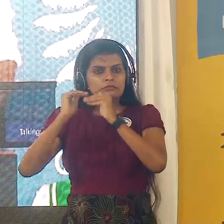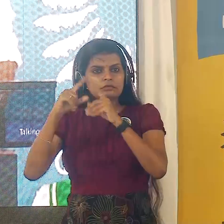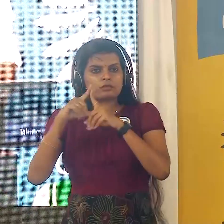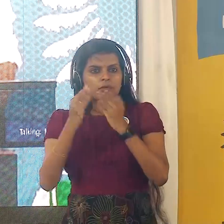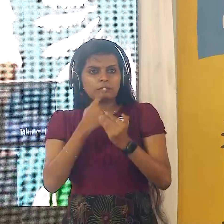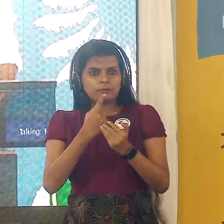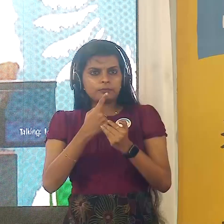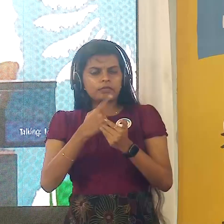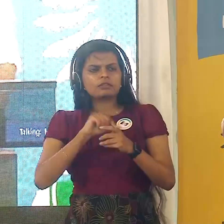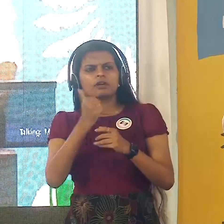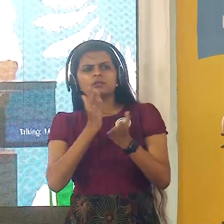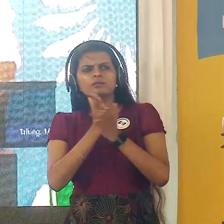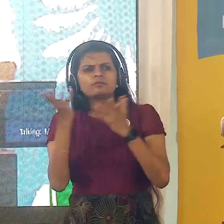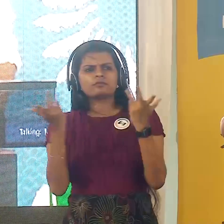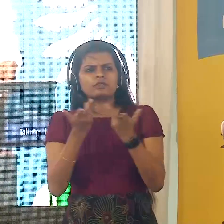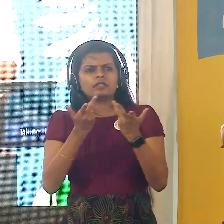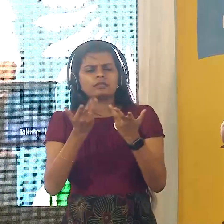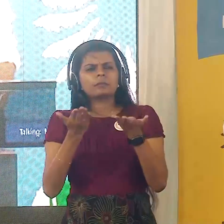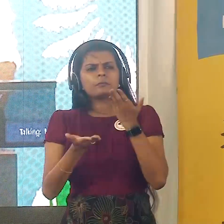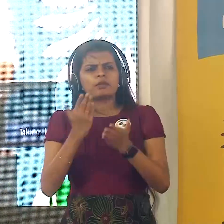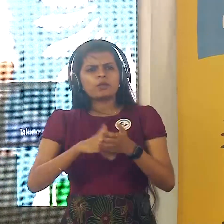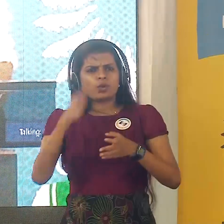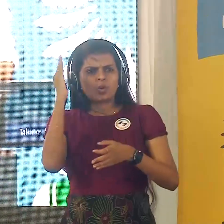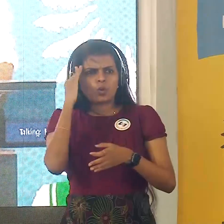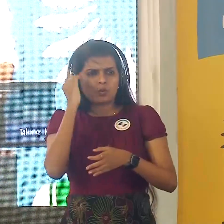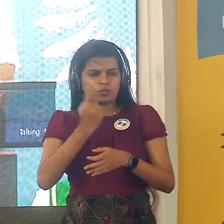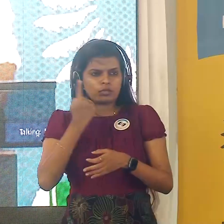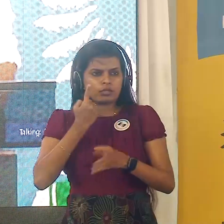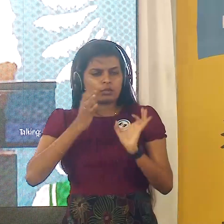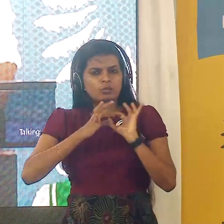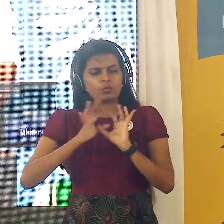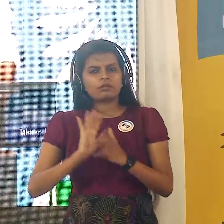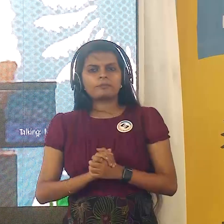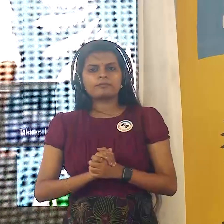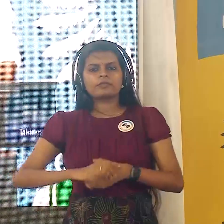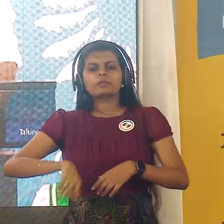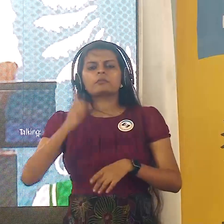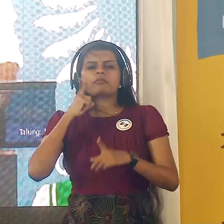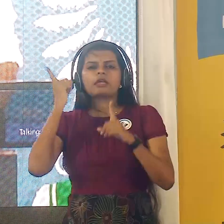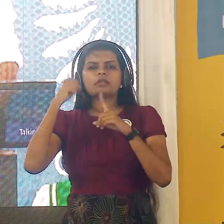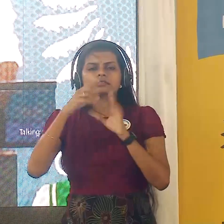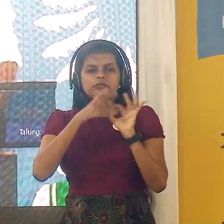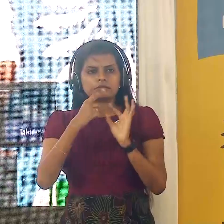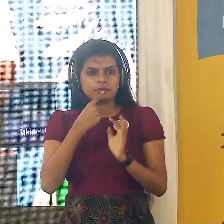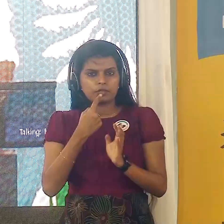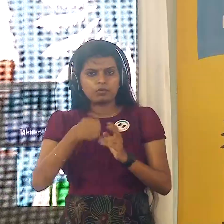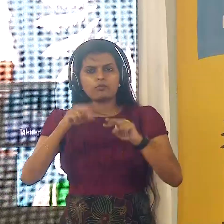other sectors which are basically knowledge-oriented service sectors, like IT related,